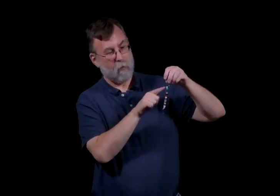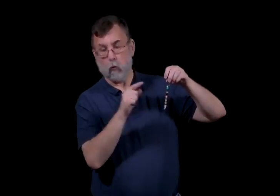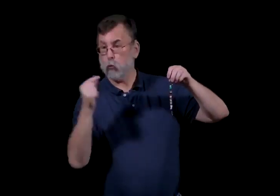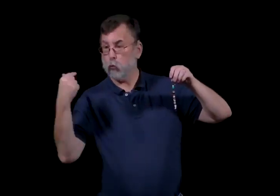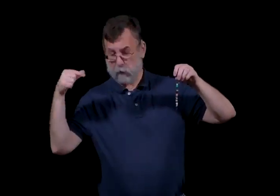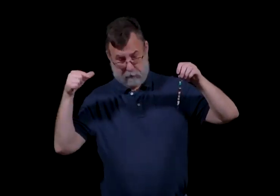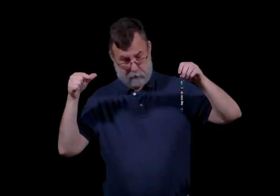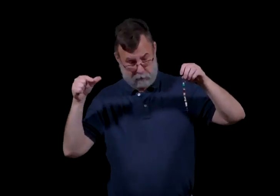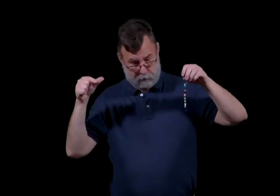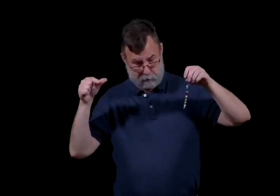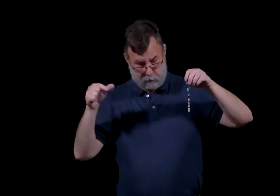green.